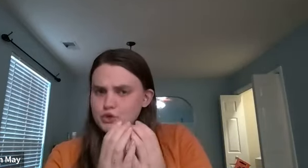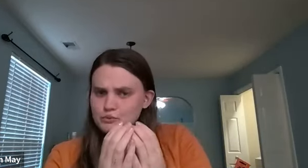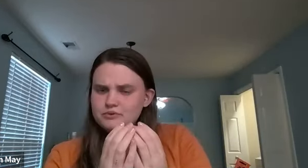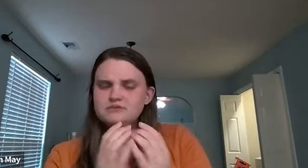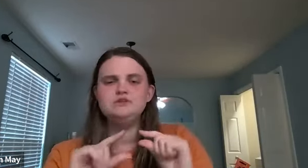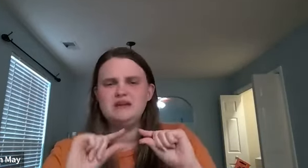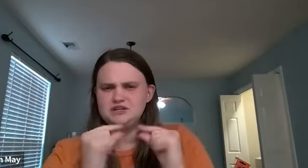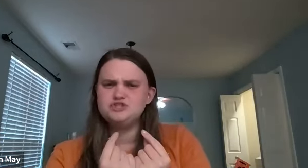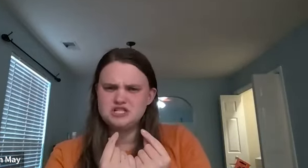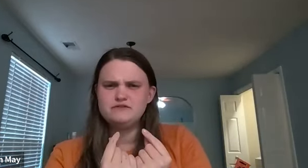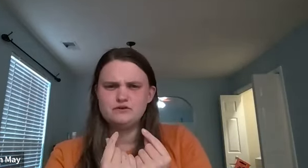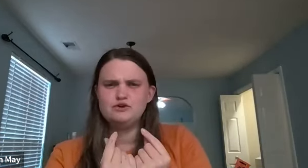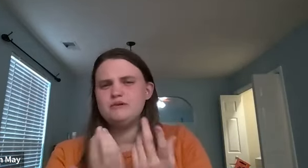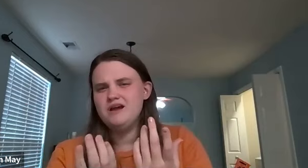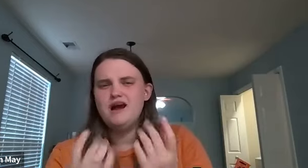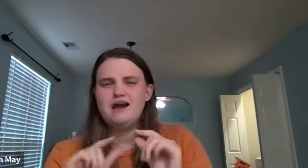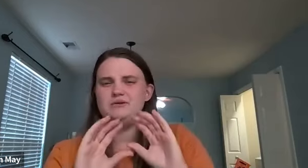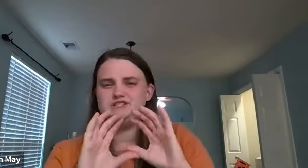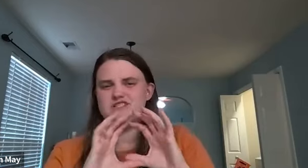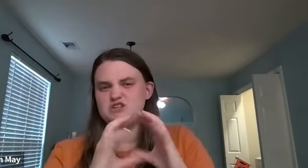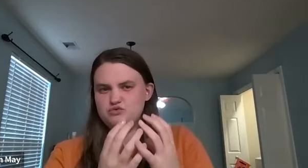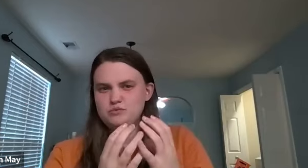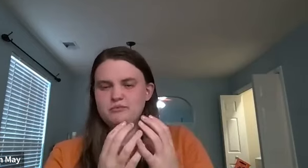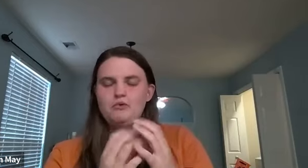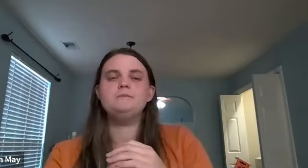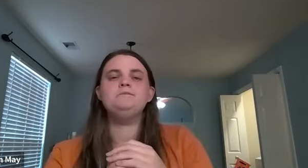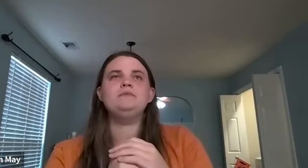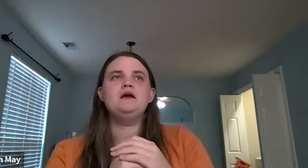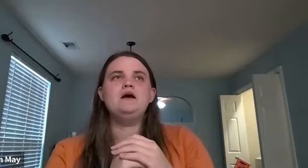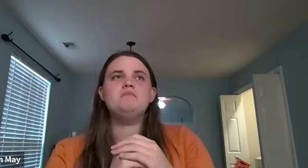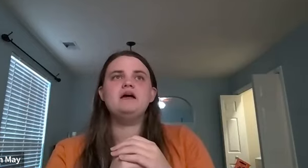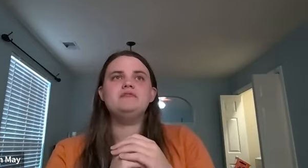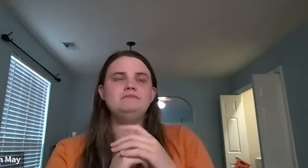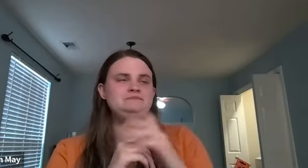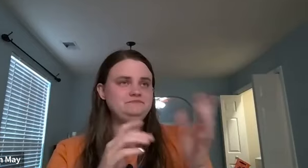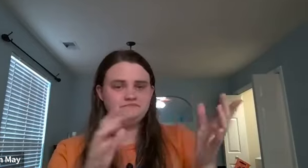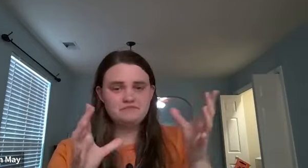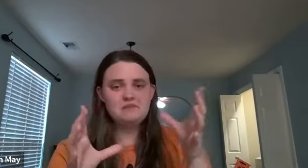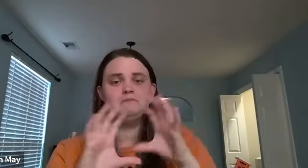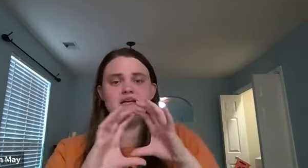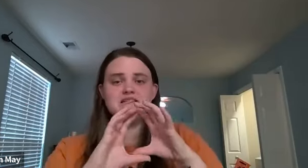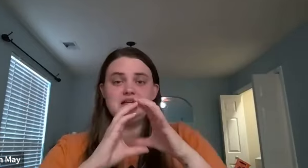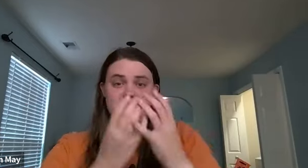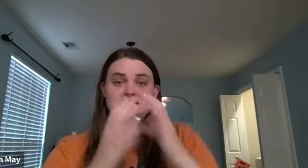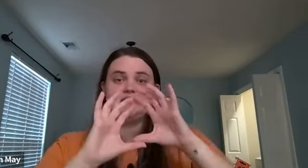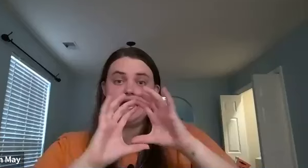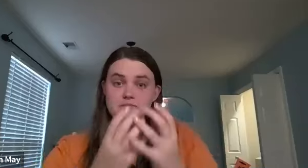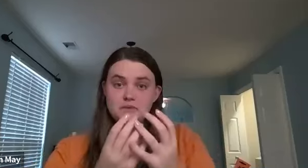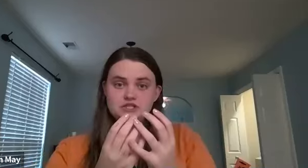group. You can use G for group. I always just see group more. But basically this hand